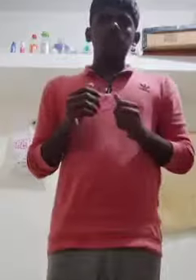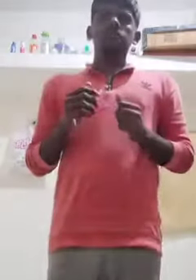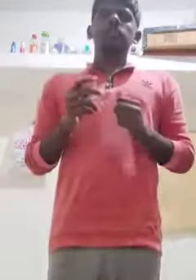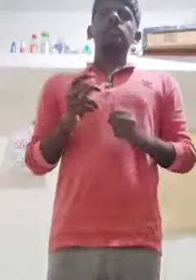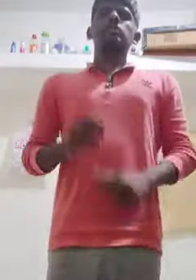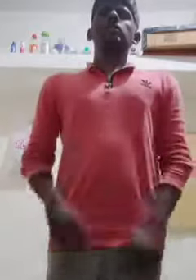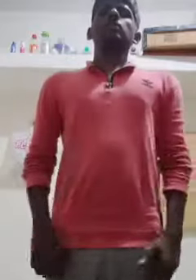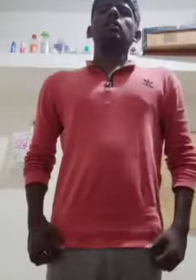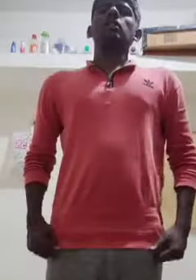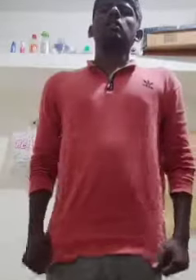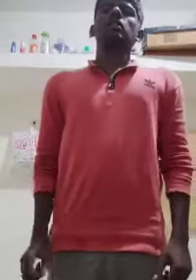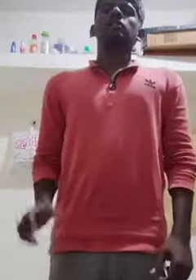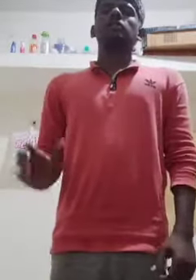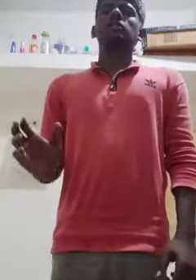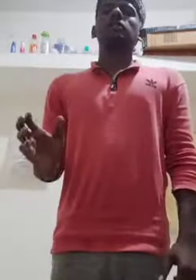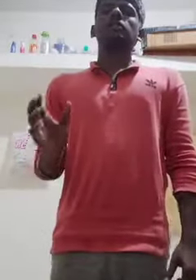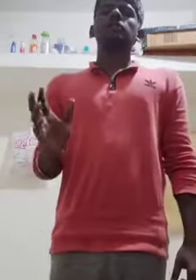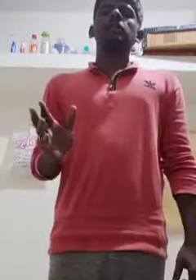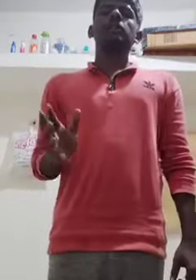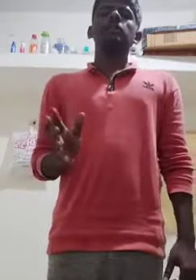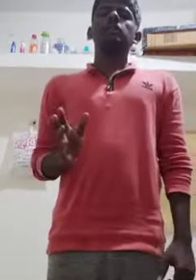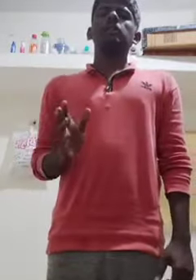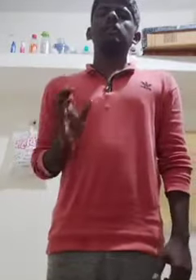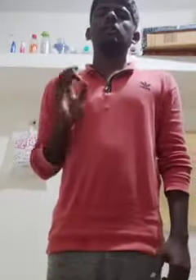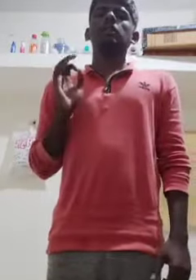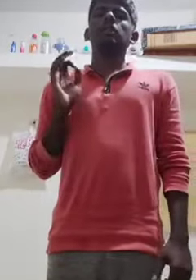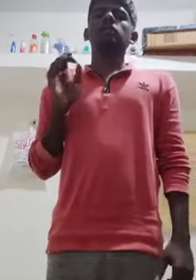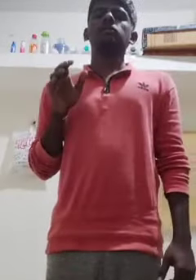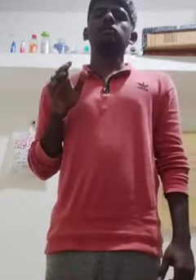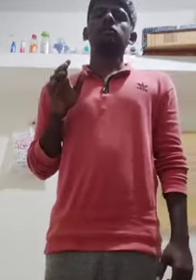so so in predefined method there are